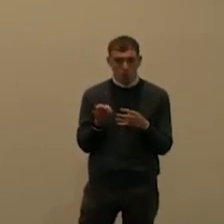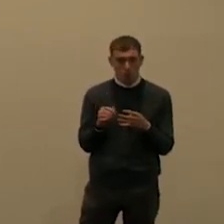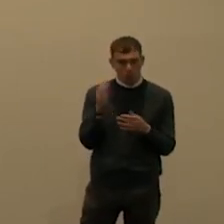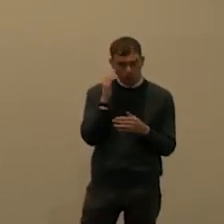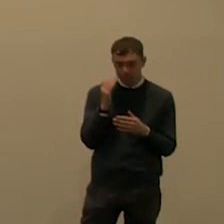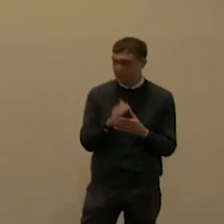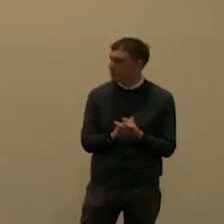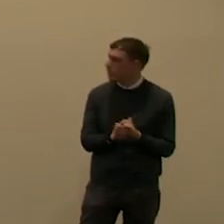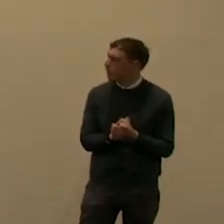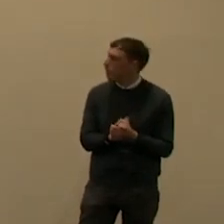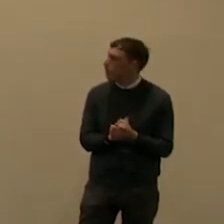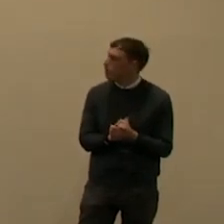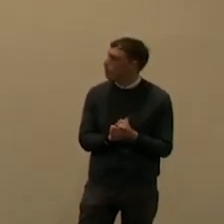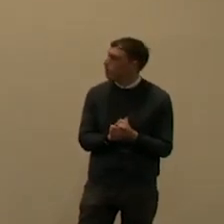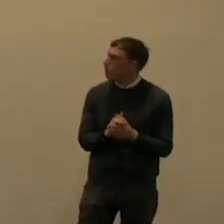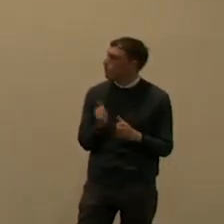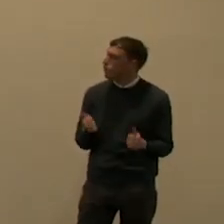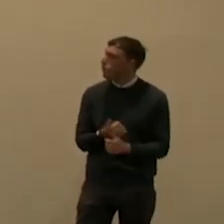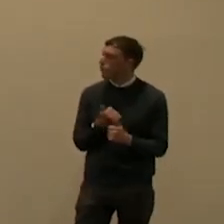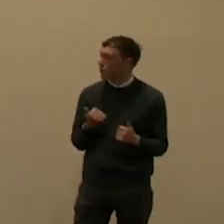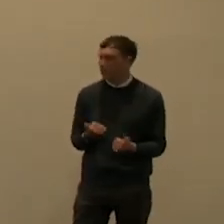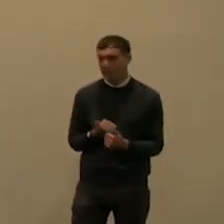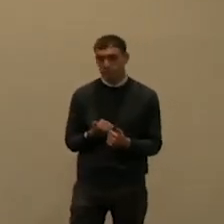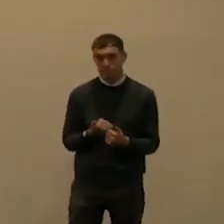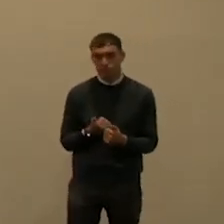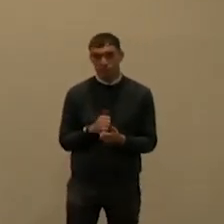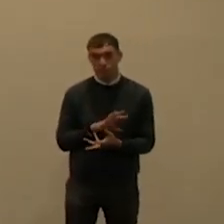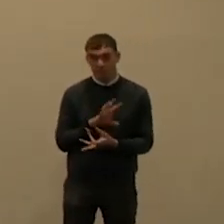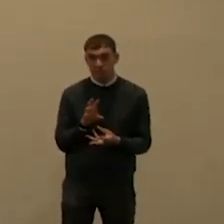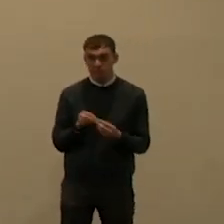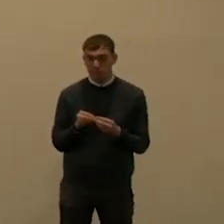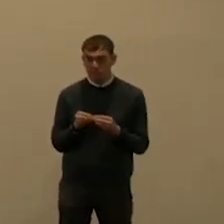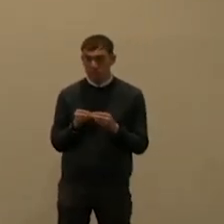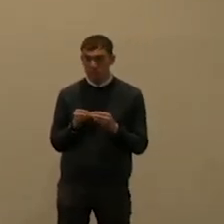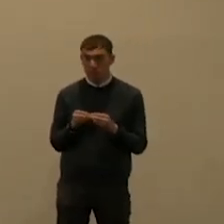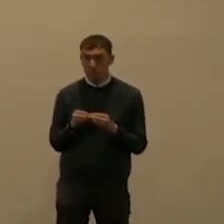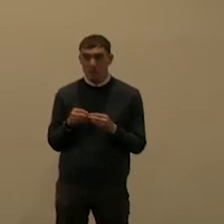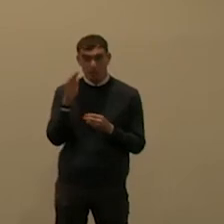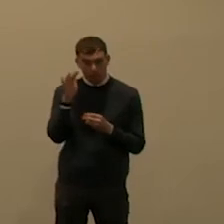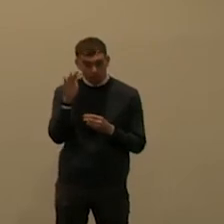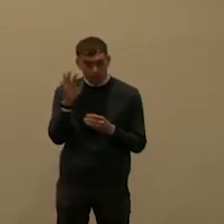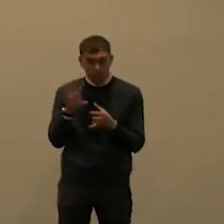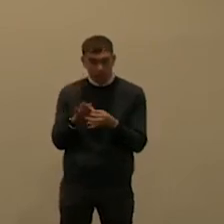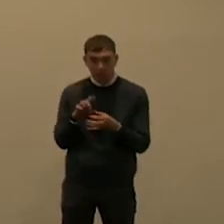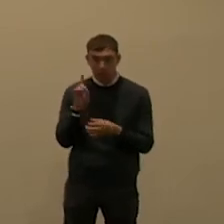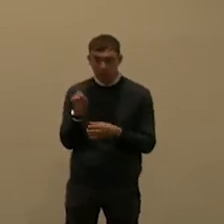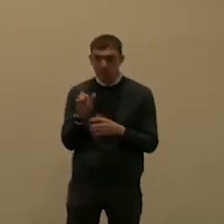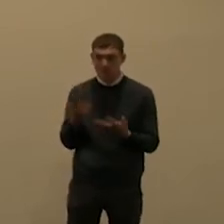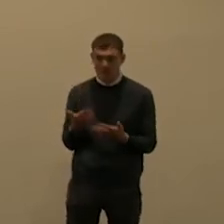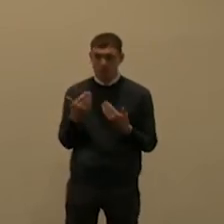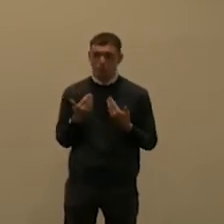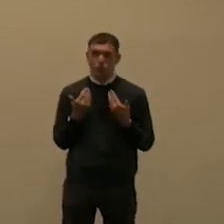environment. Okay, that's about the theory. Let's go ahead